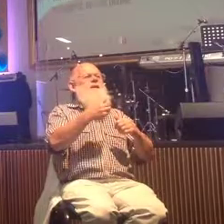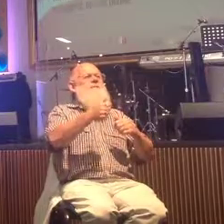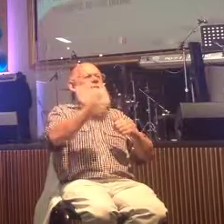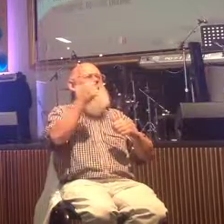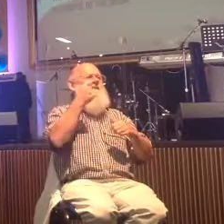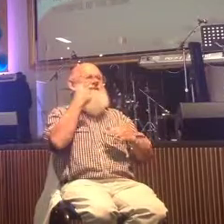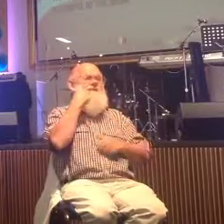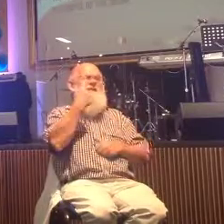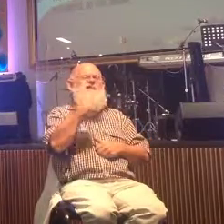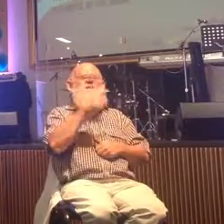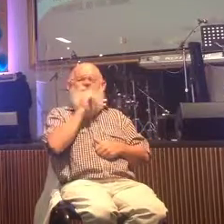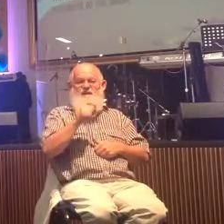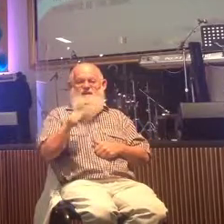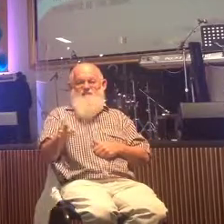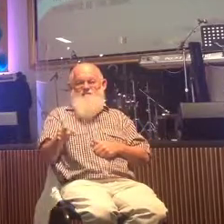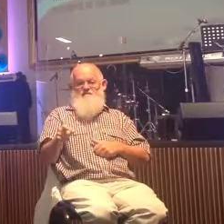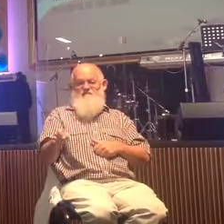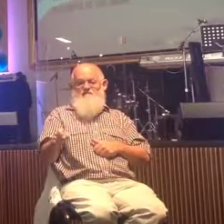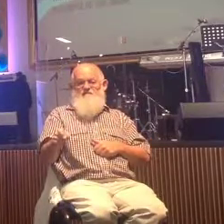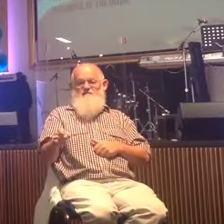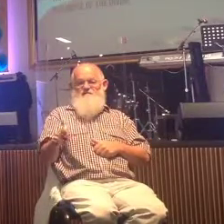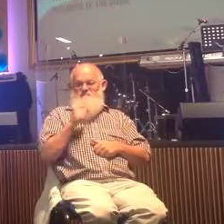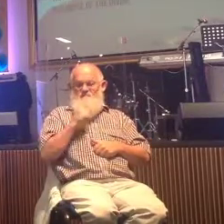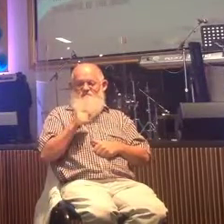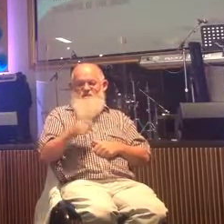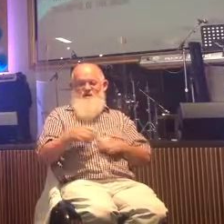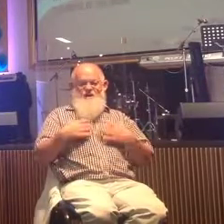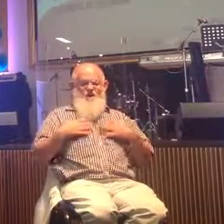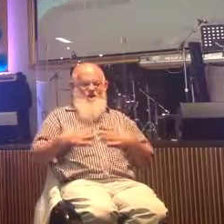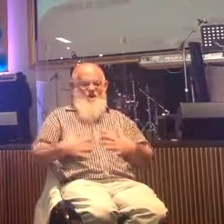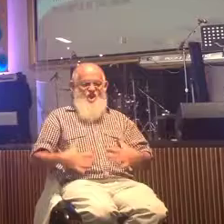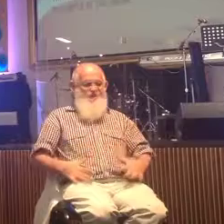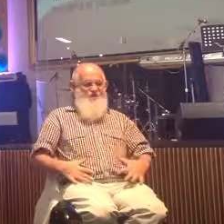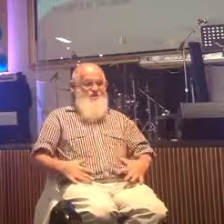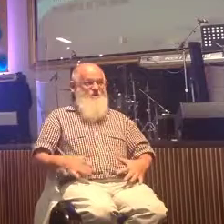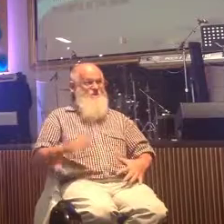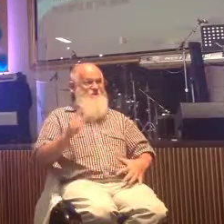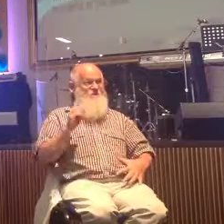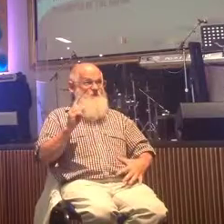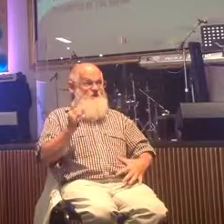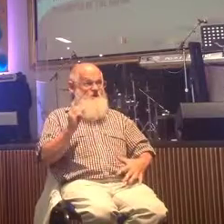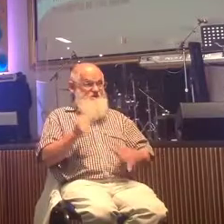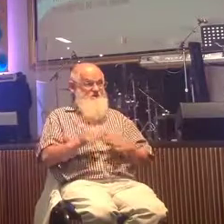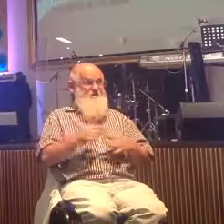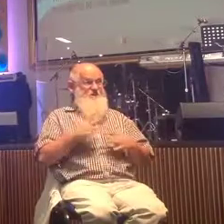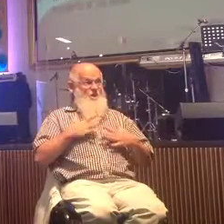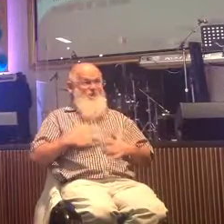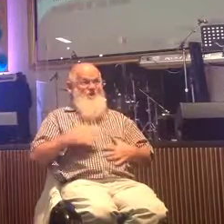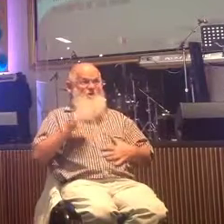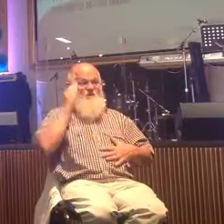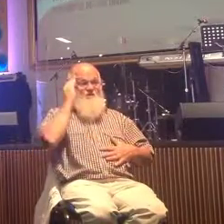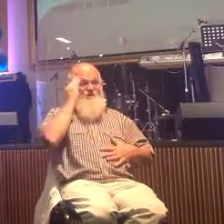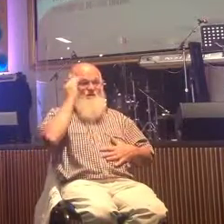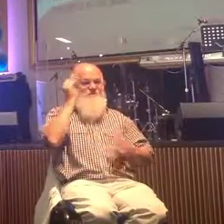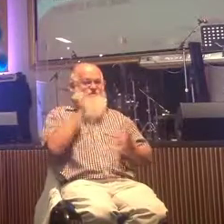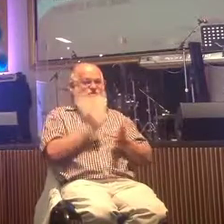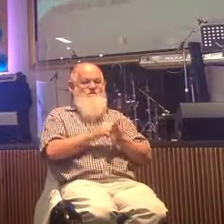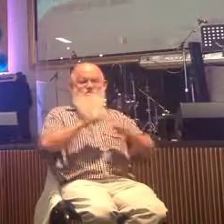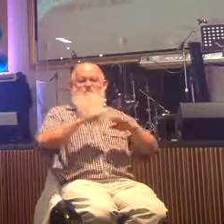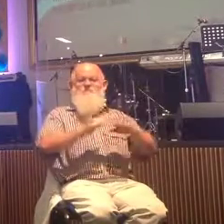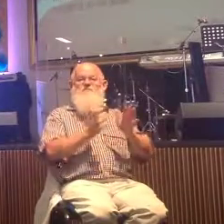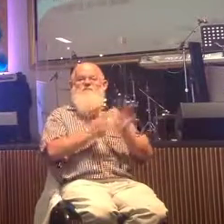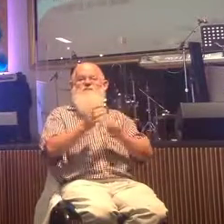see this guy. They see him clothed, in his right mind, sitting at Jesus'